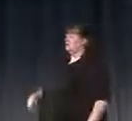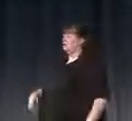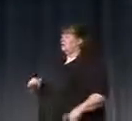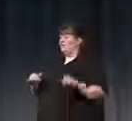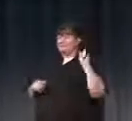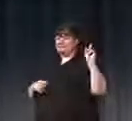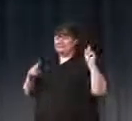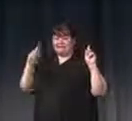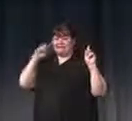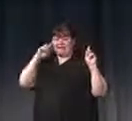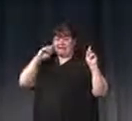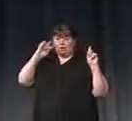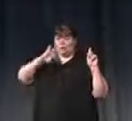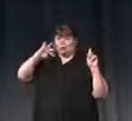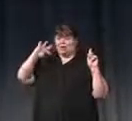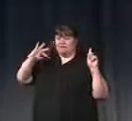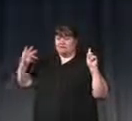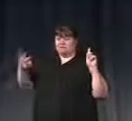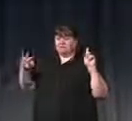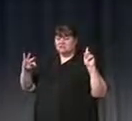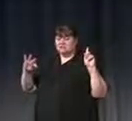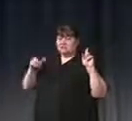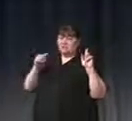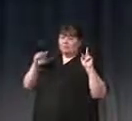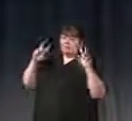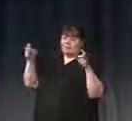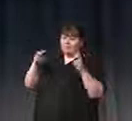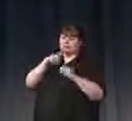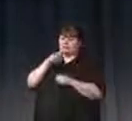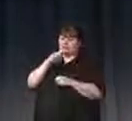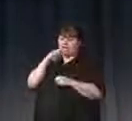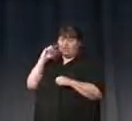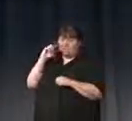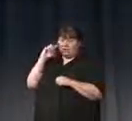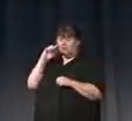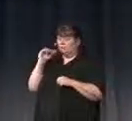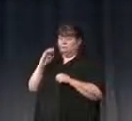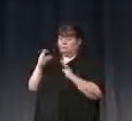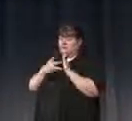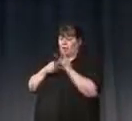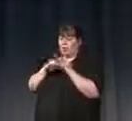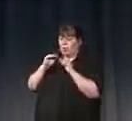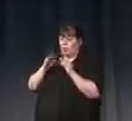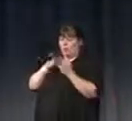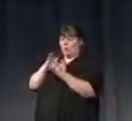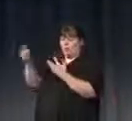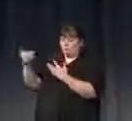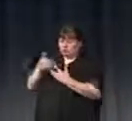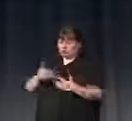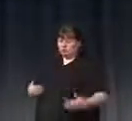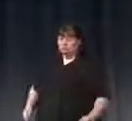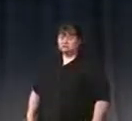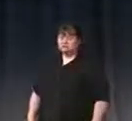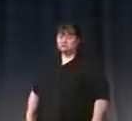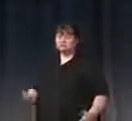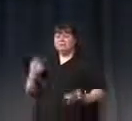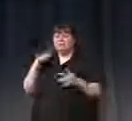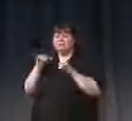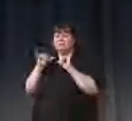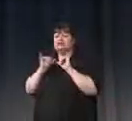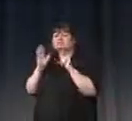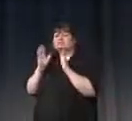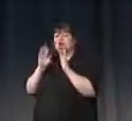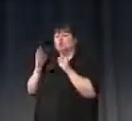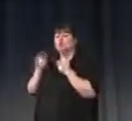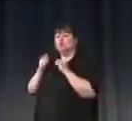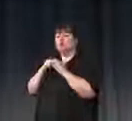are produced by what I'll call a dry sound signal. So it's a sound signal without reverberation that you might measure in a very small room without